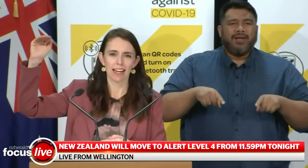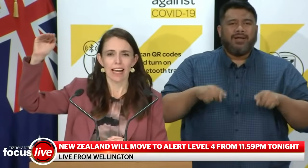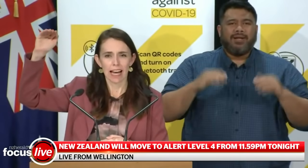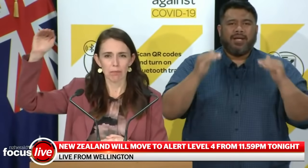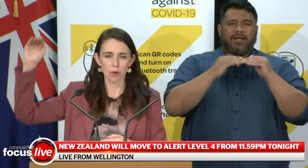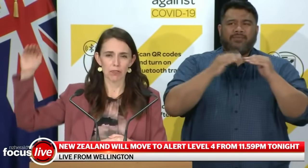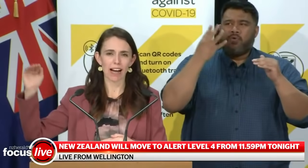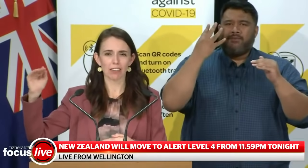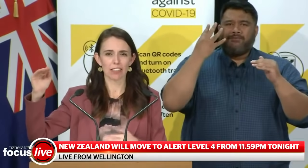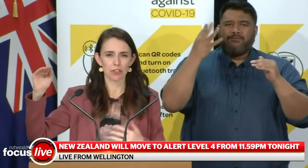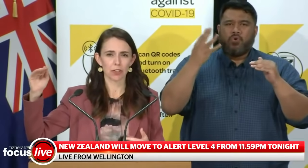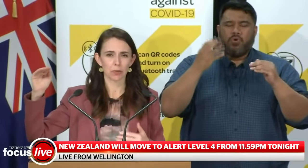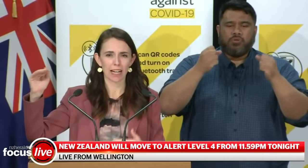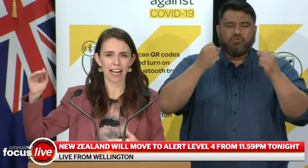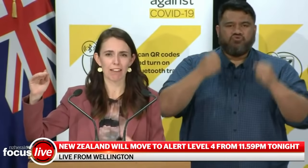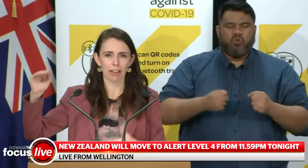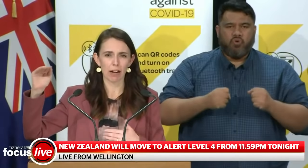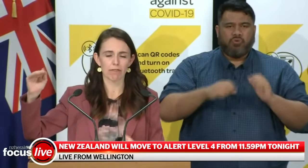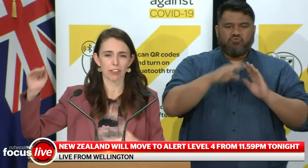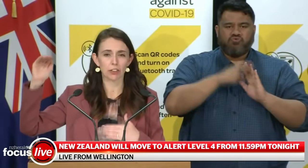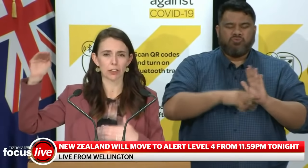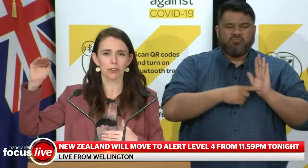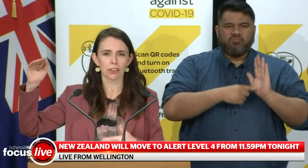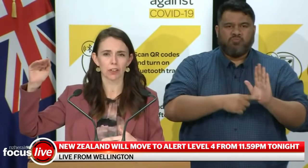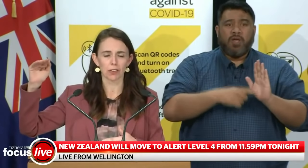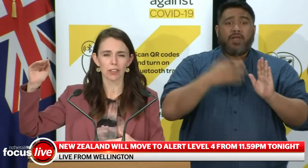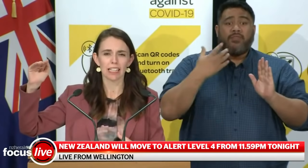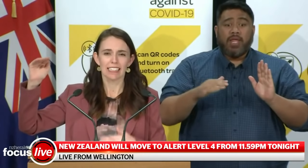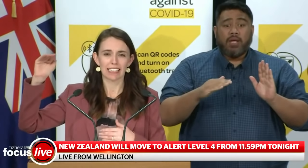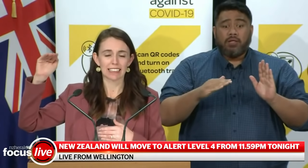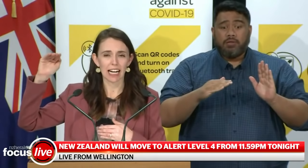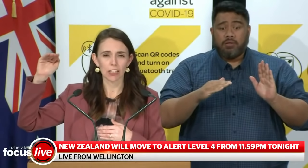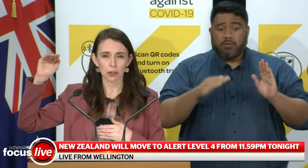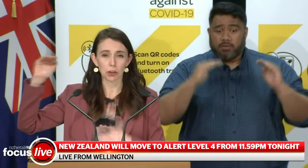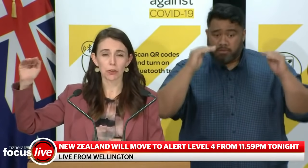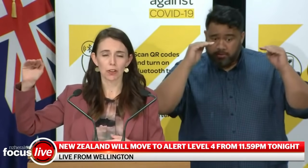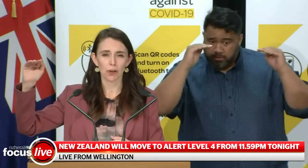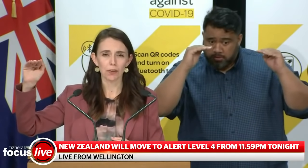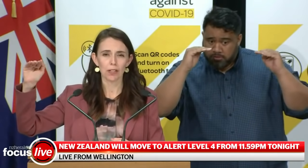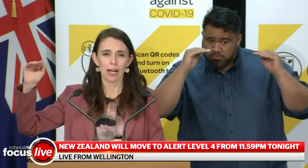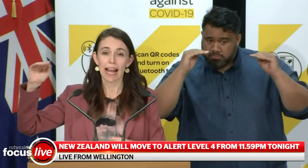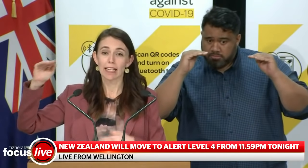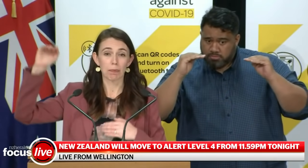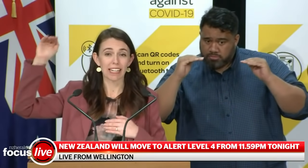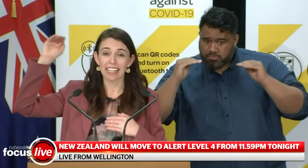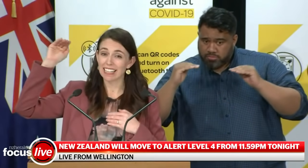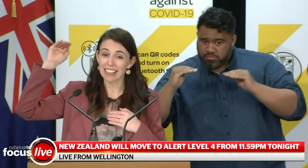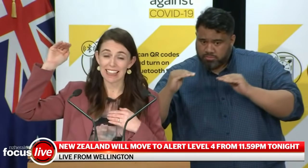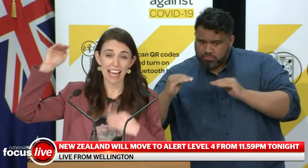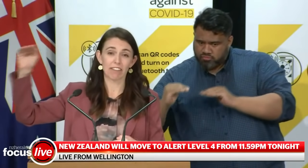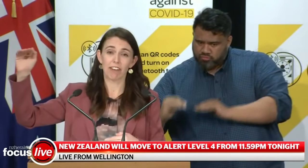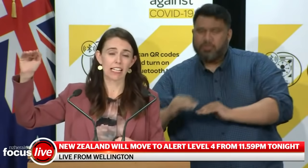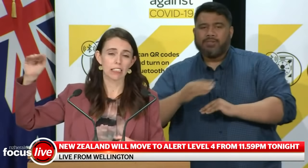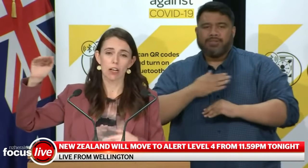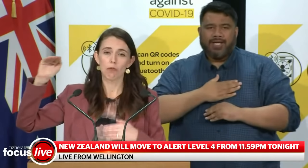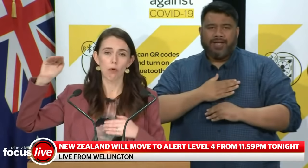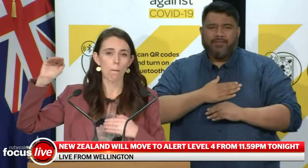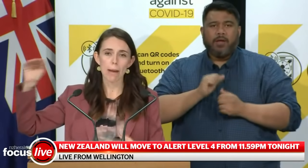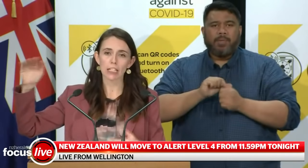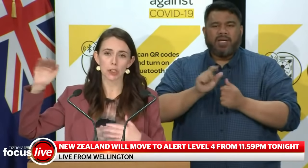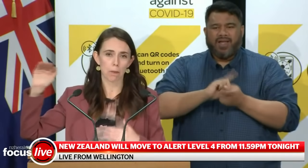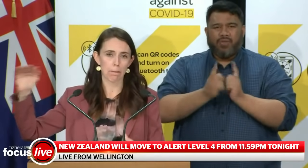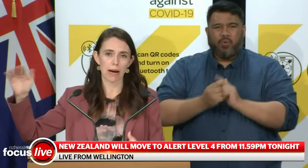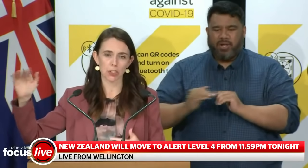cautious and move out as soon as we have comfort to do so than start too low and be in that phase